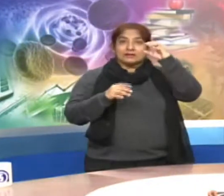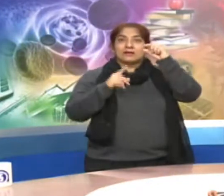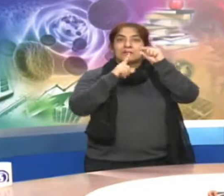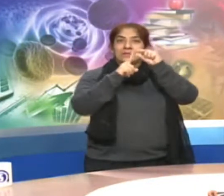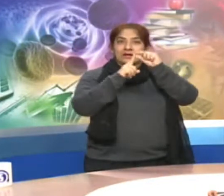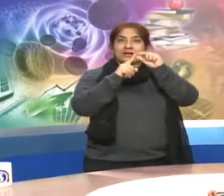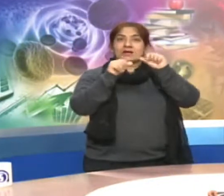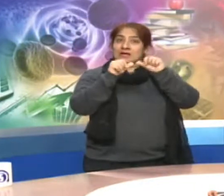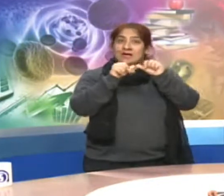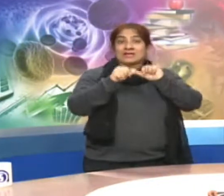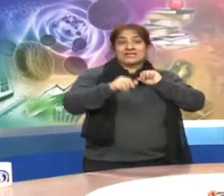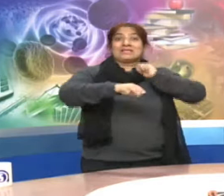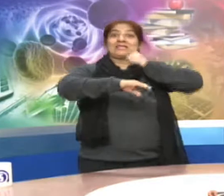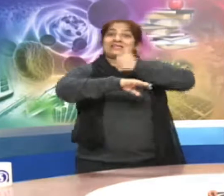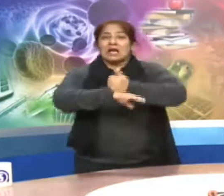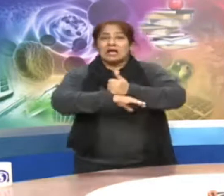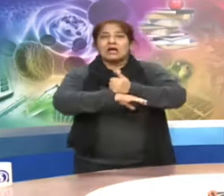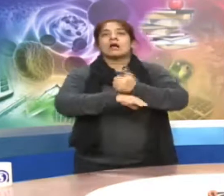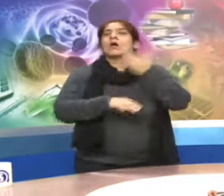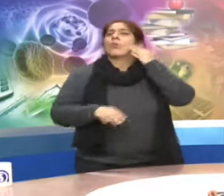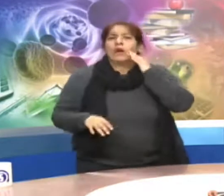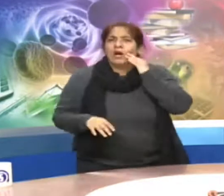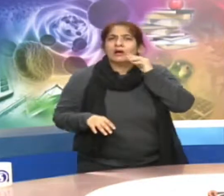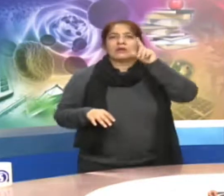There are different features of CPA.